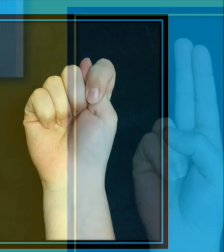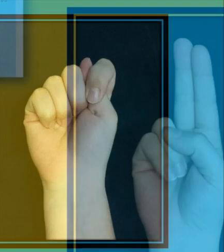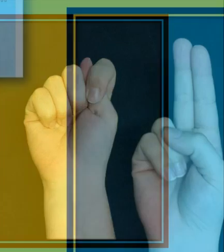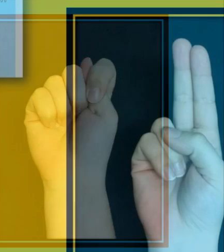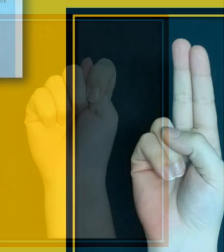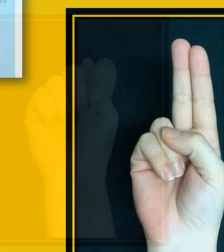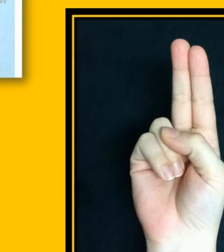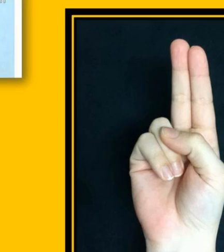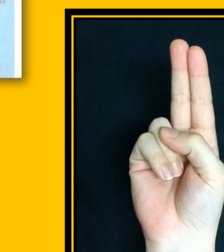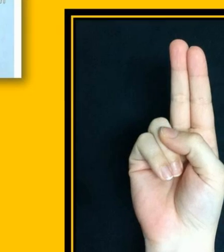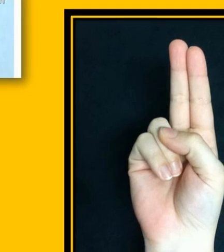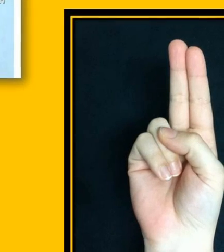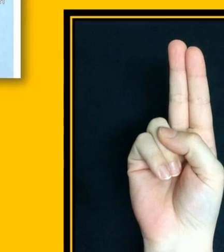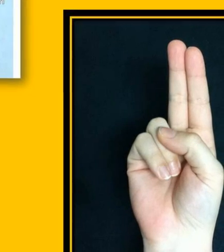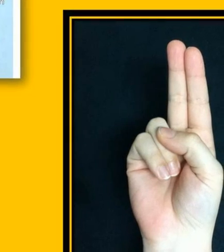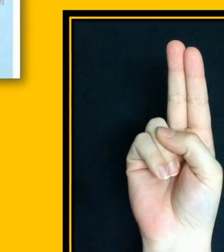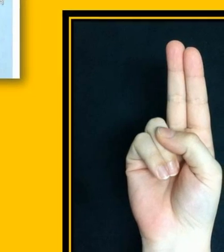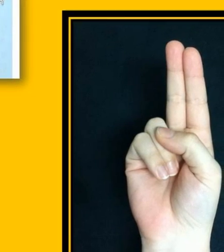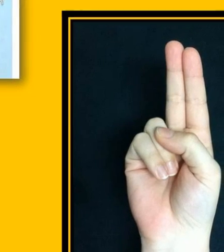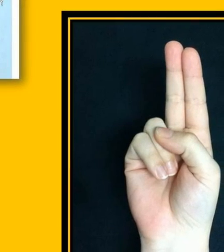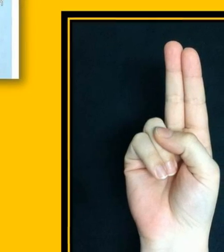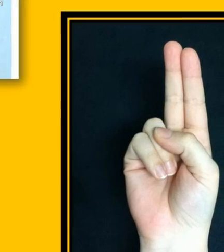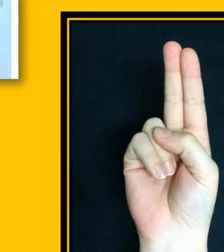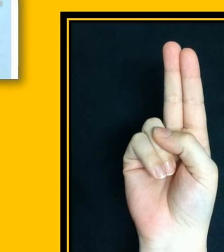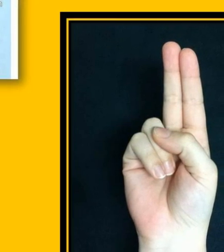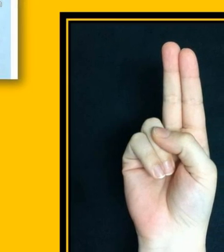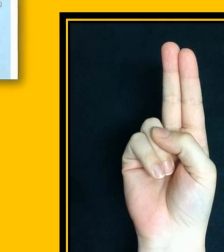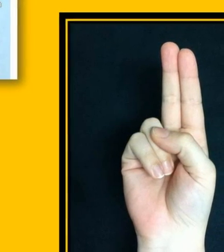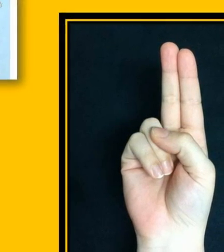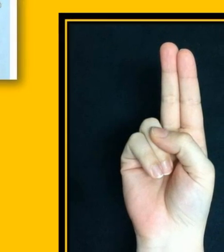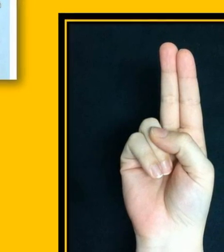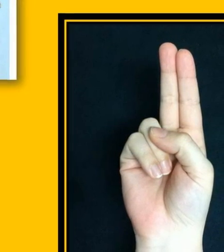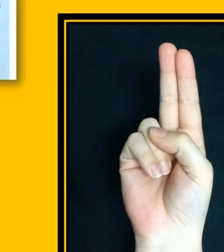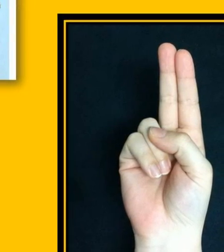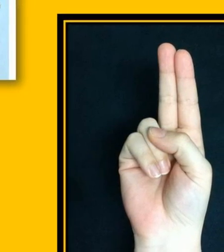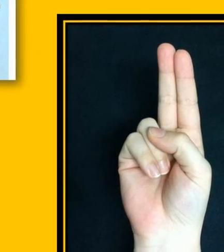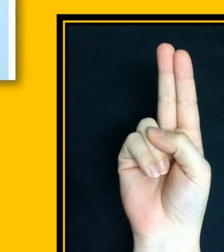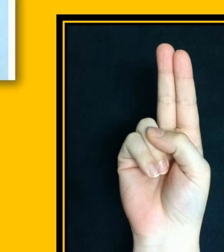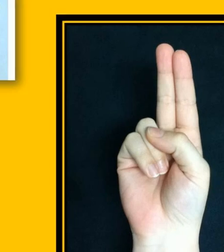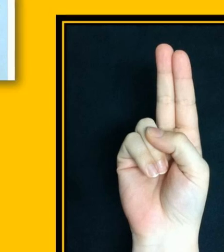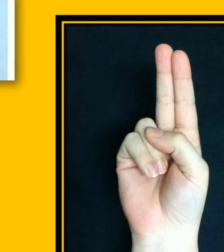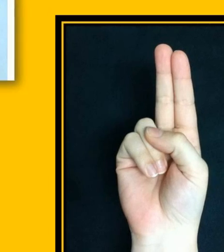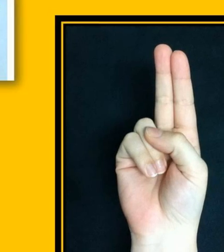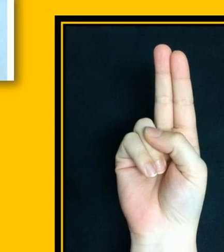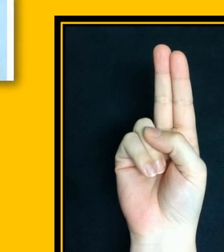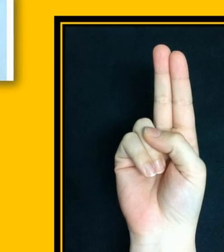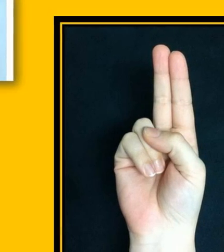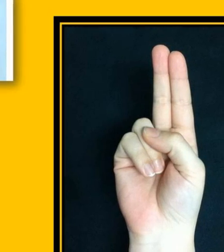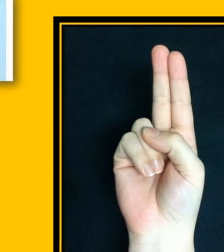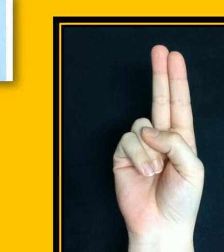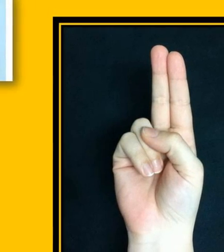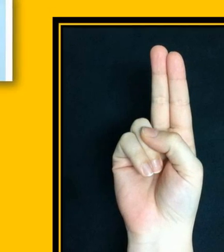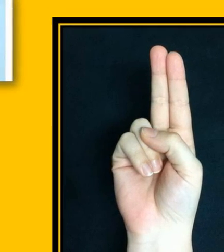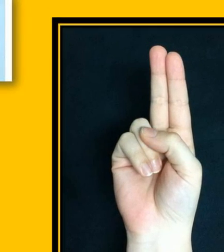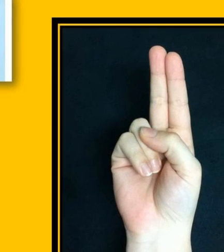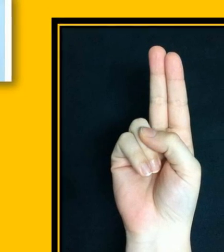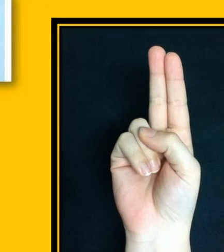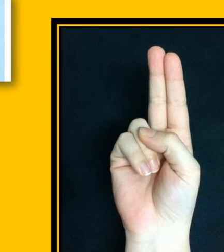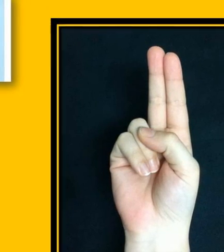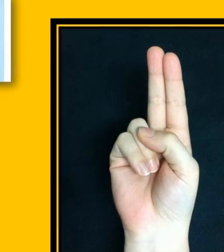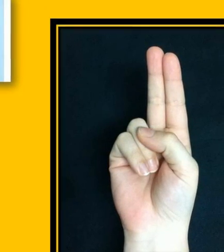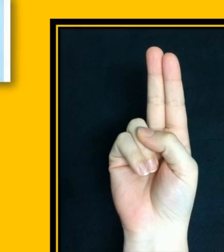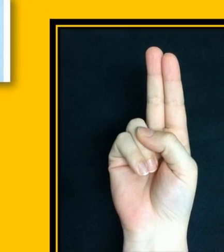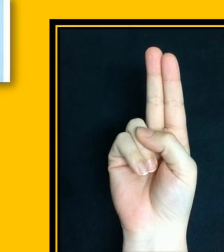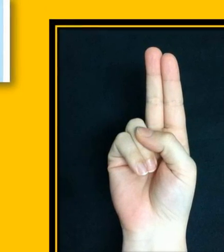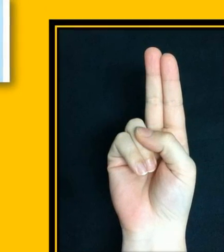thumb. U is for unicorn. To make the letter U, bend your ring and pinky finger completely down to